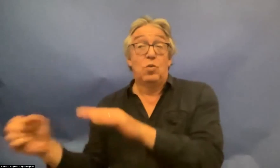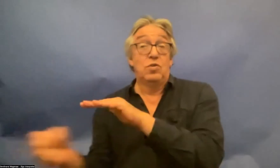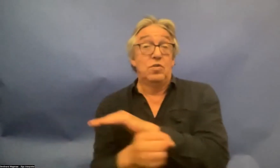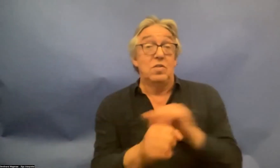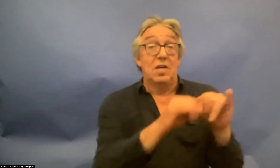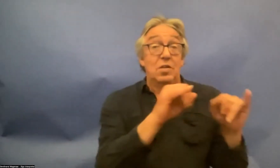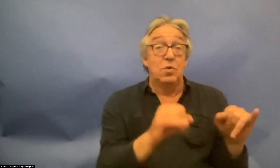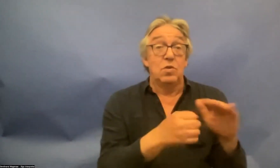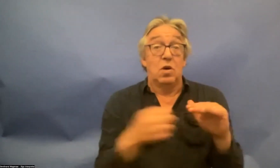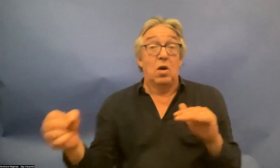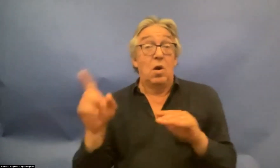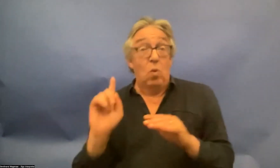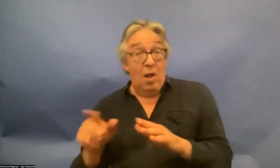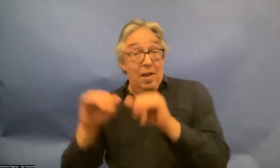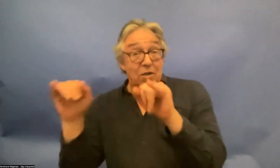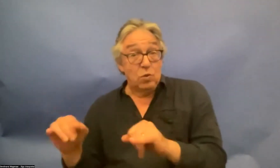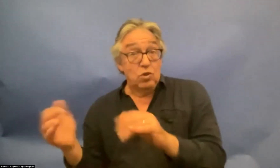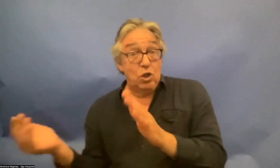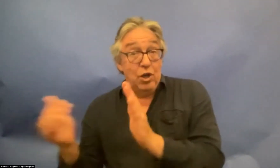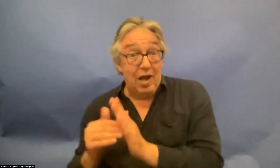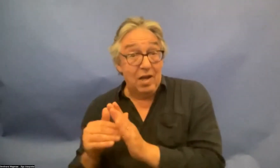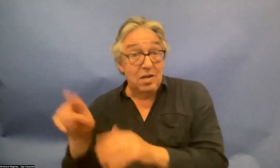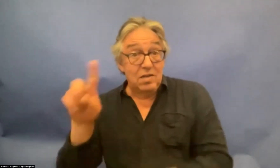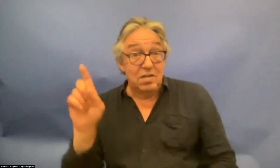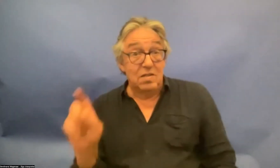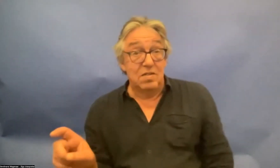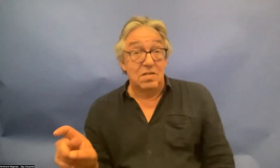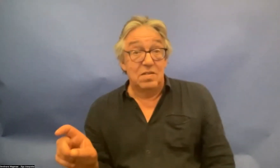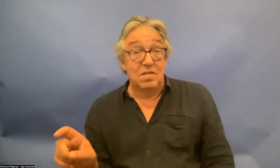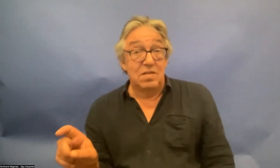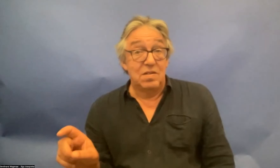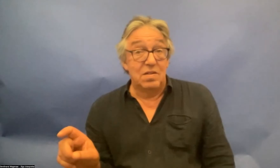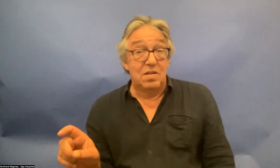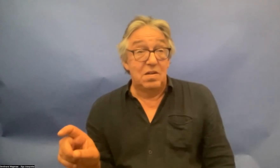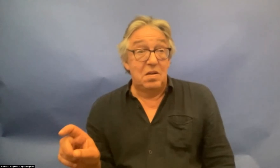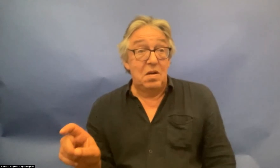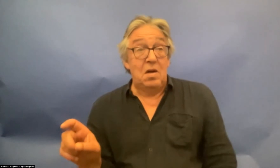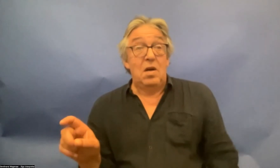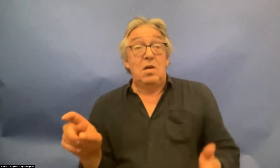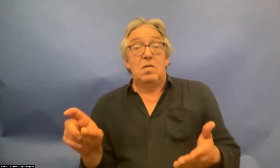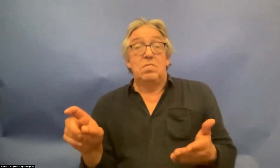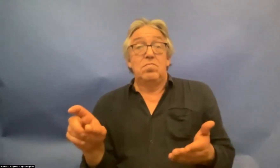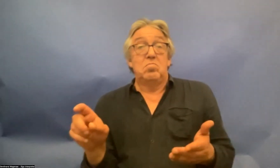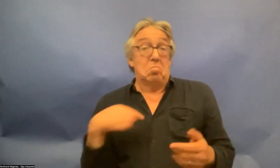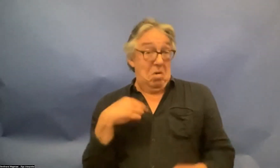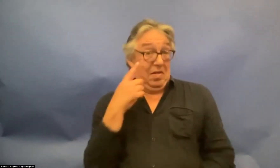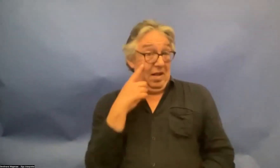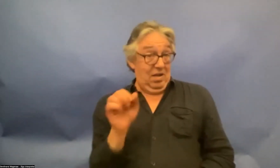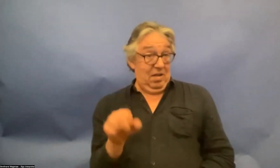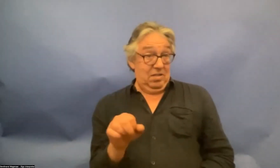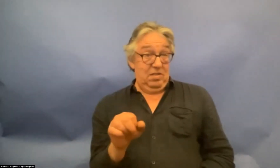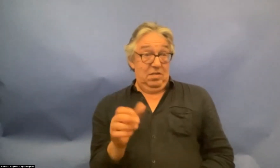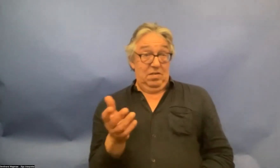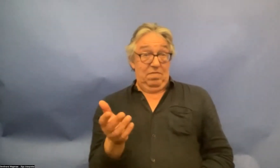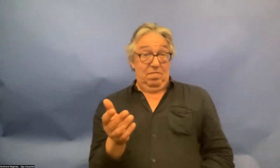for a longer time, like for 12 months or something like this. But well, this is still temporary, and they are also thinking, I can assure